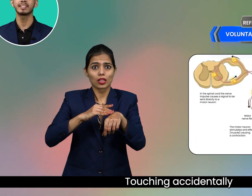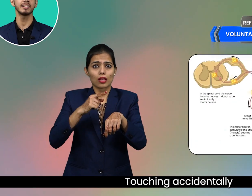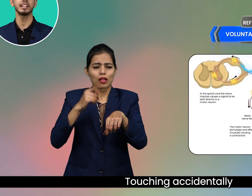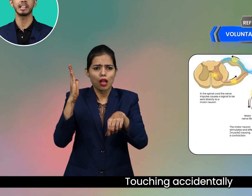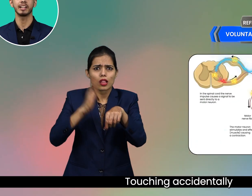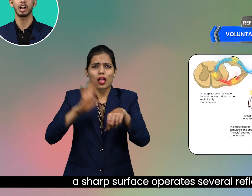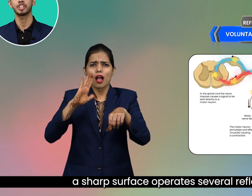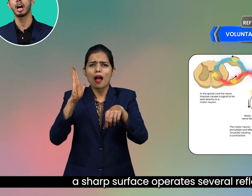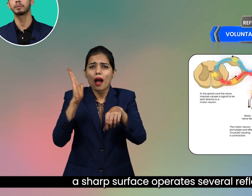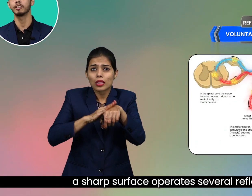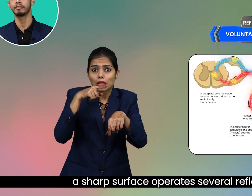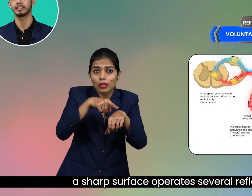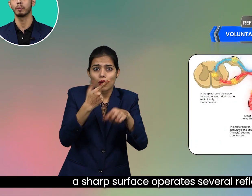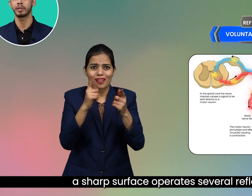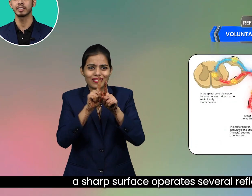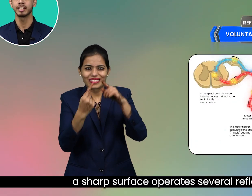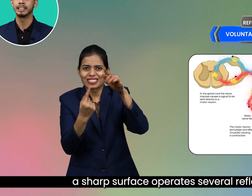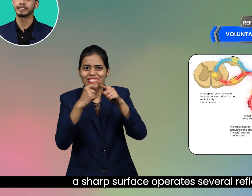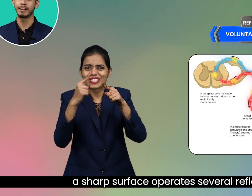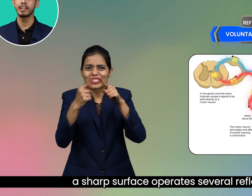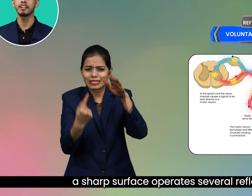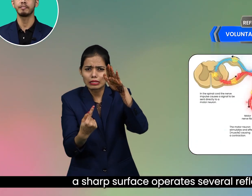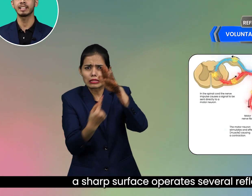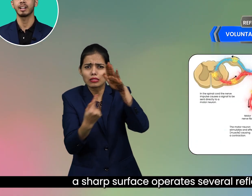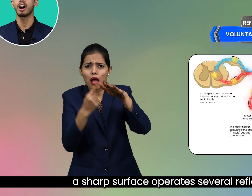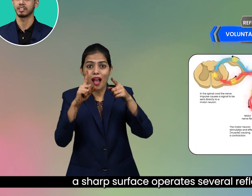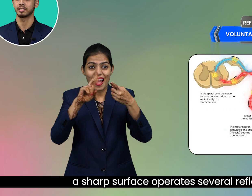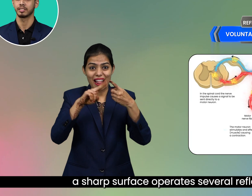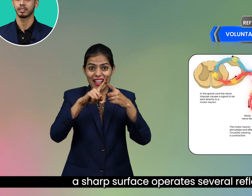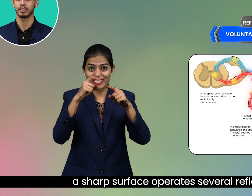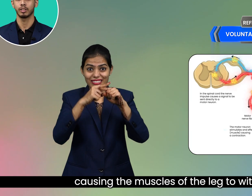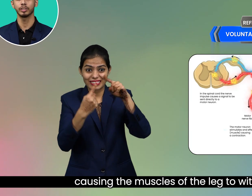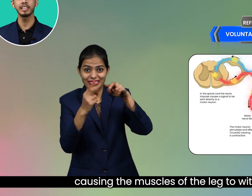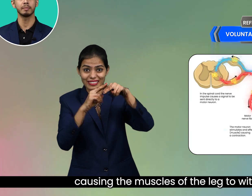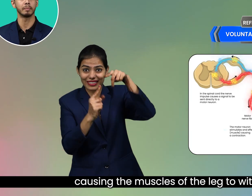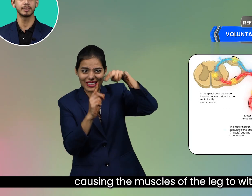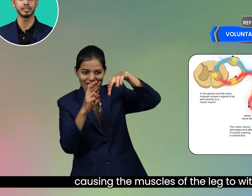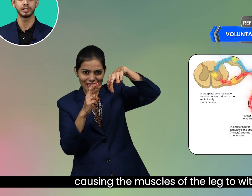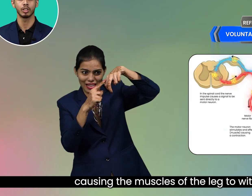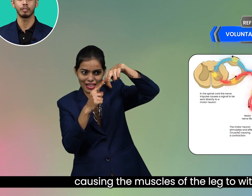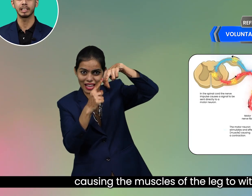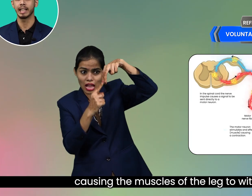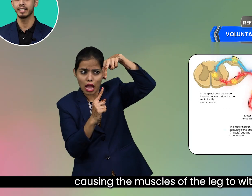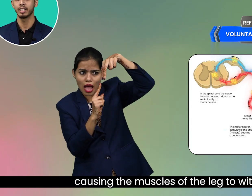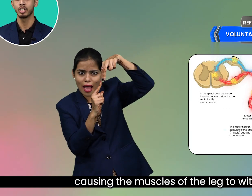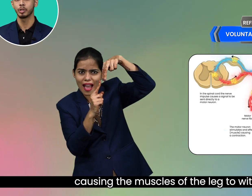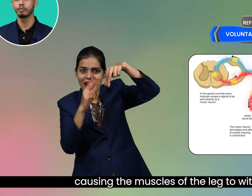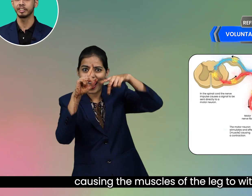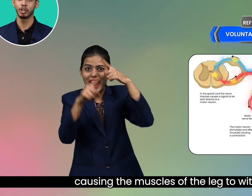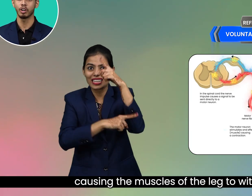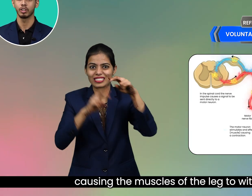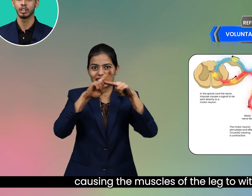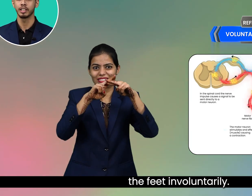Touching accidentally a sharp surface operates several reflex arcs, causing the muscles of the leg